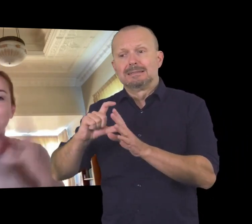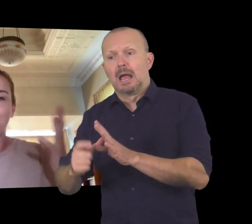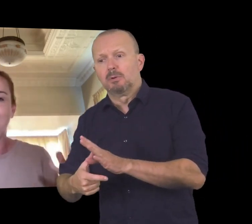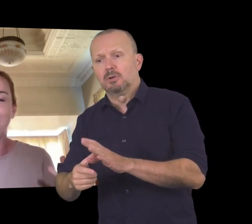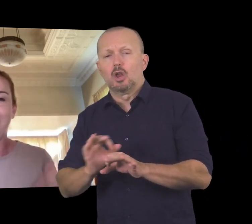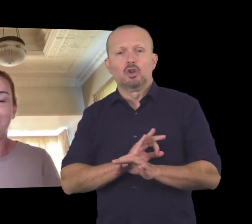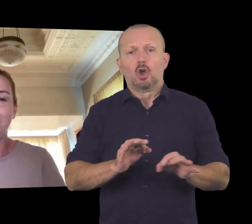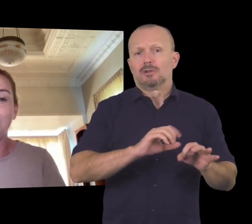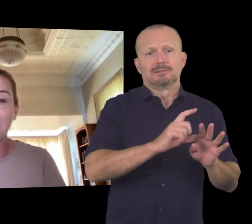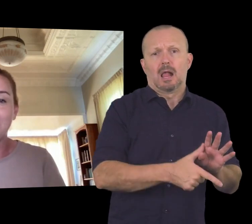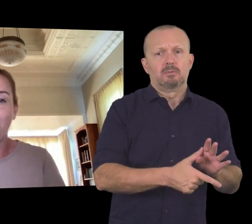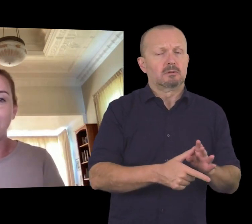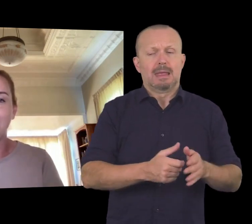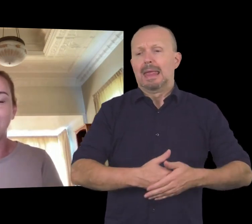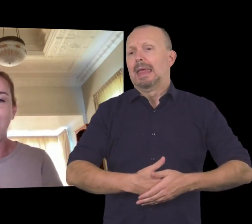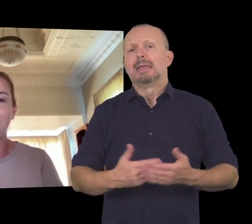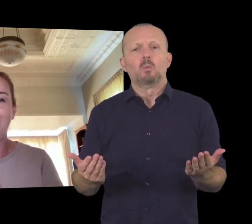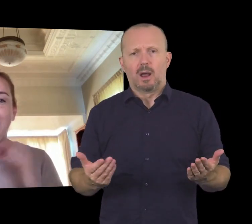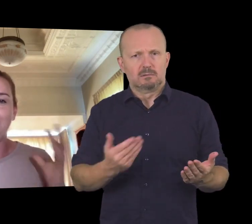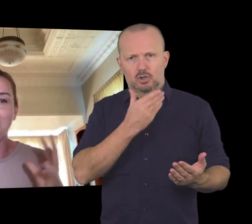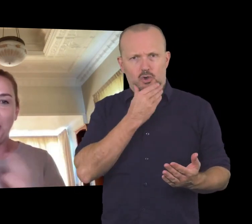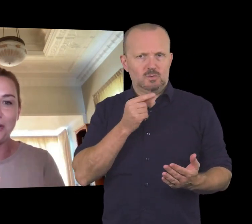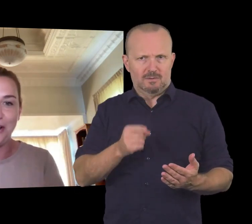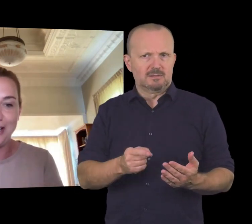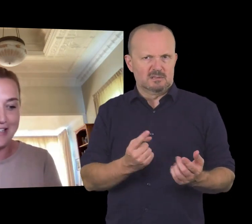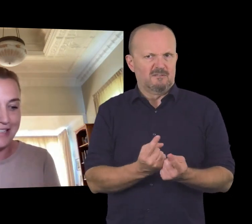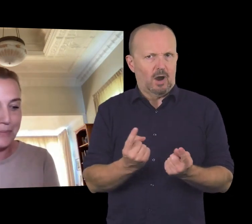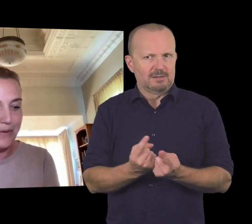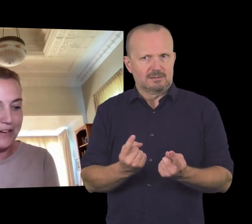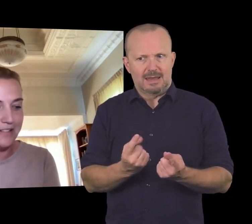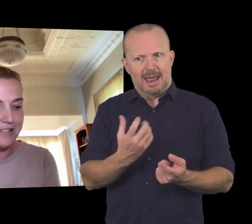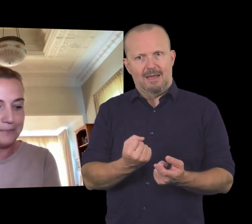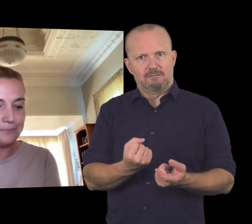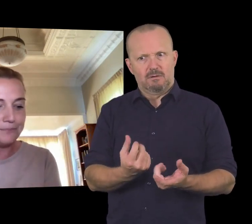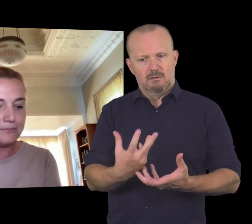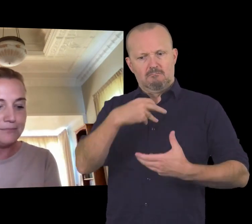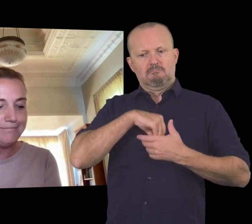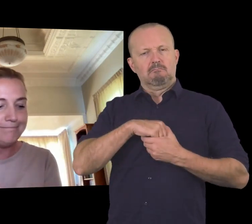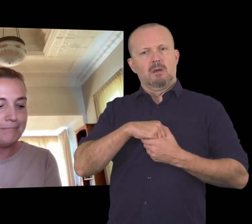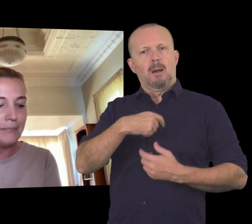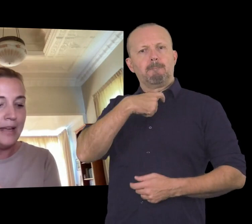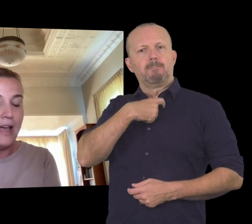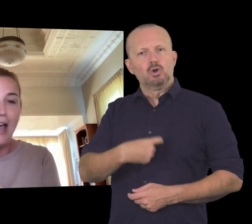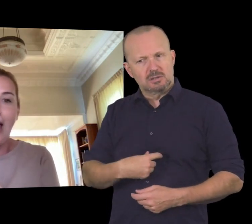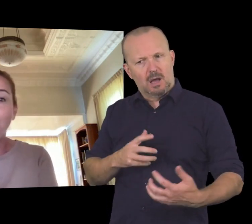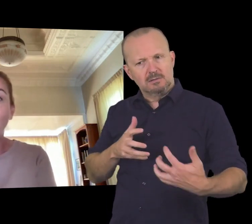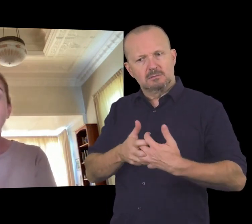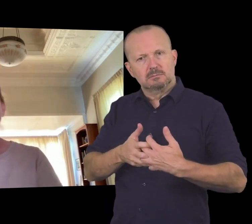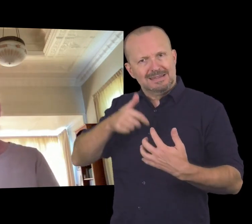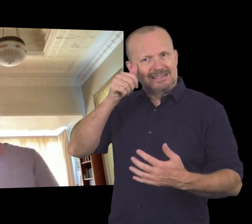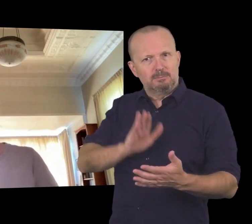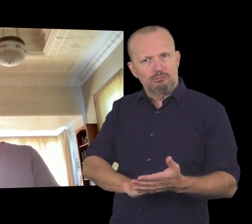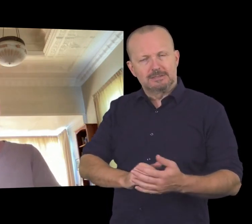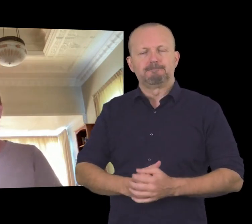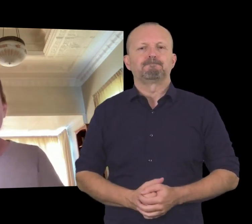non-disabled. Anybody can use these devices and have this personalized experience. We